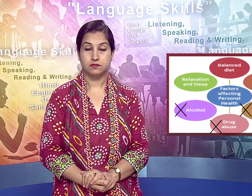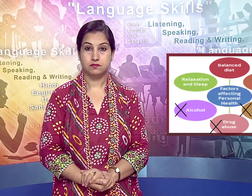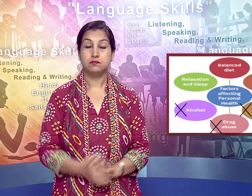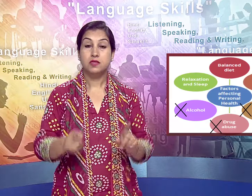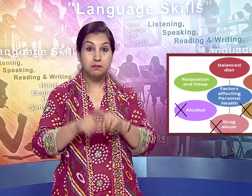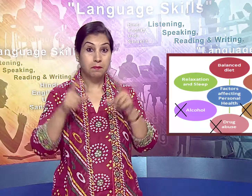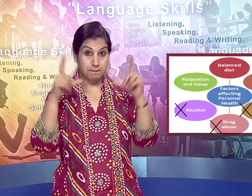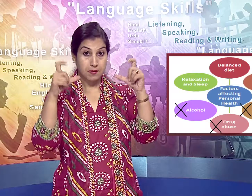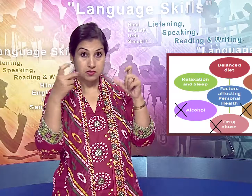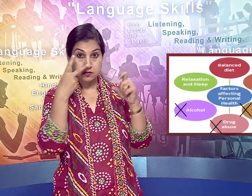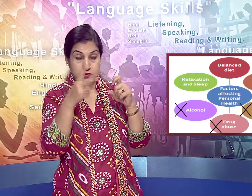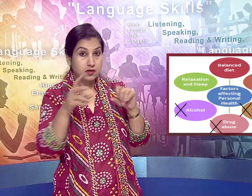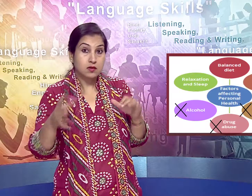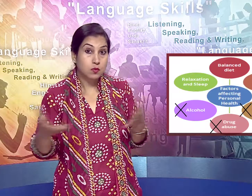Like in this picture, you can see